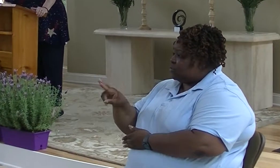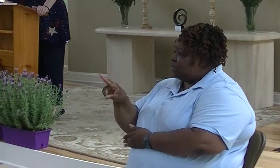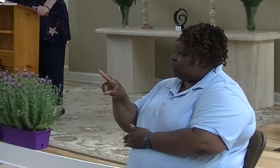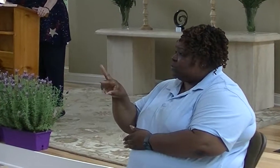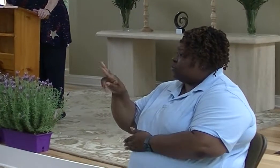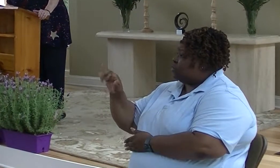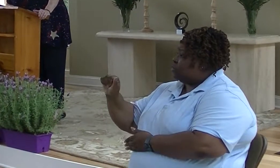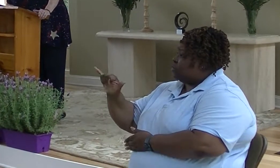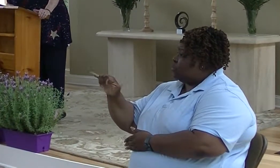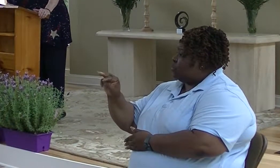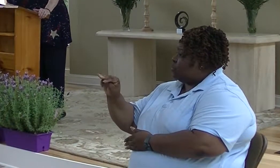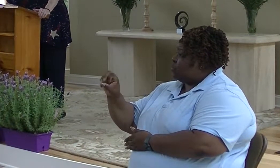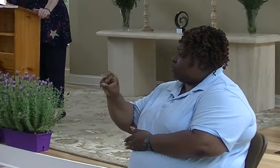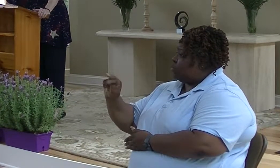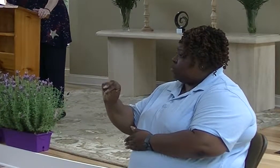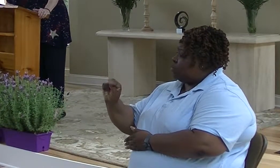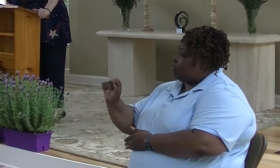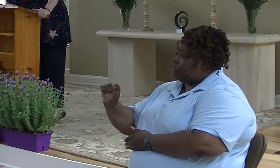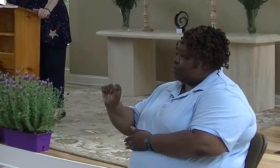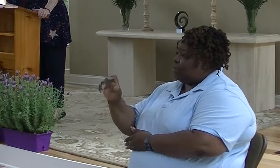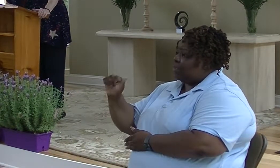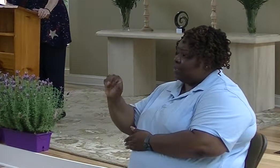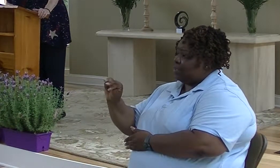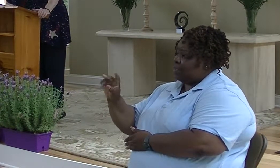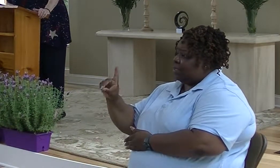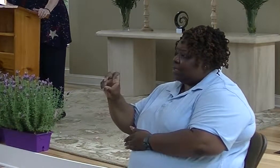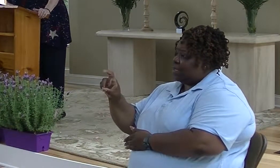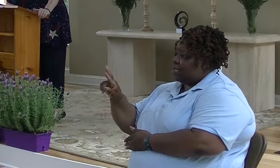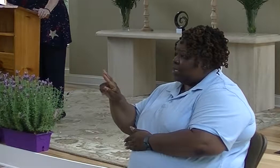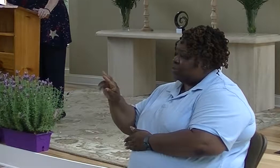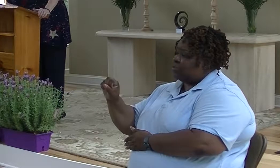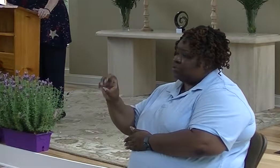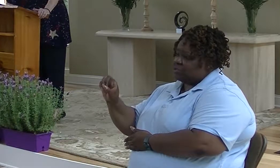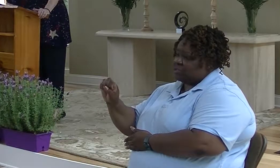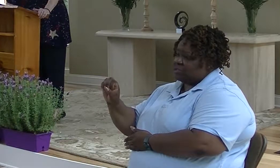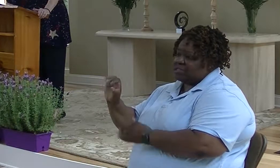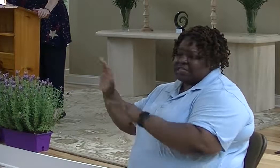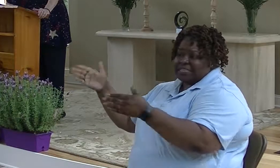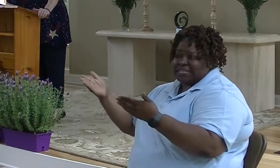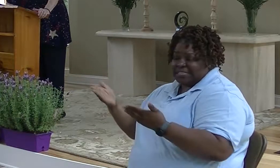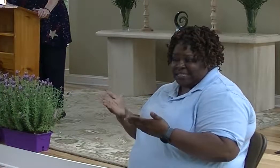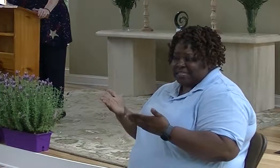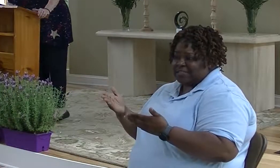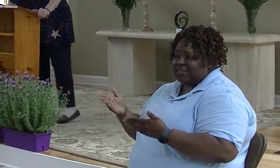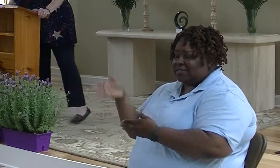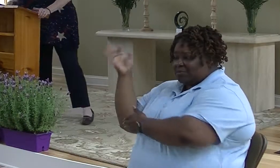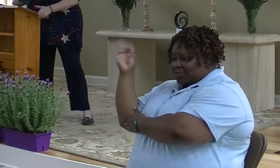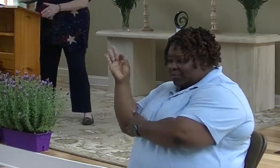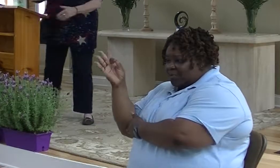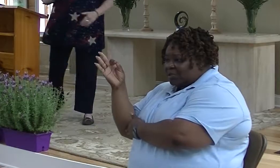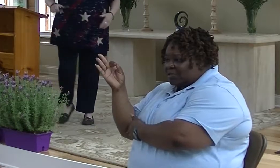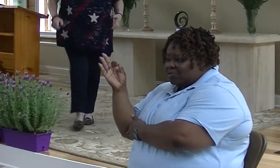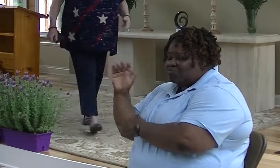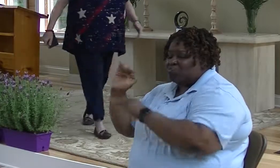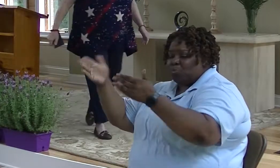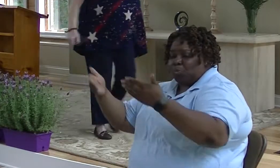us often to give our message, and we're really glad to see you back today. Welcome back.